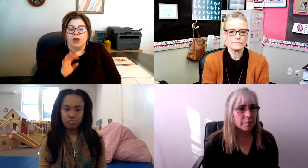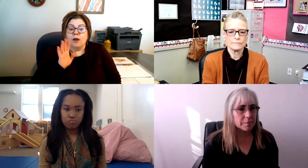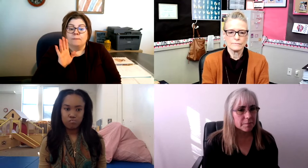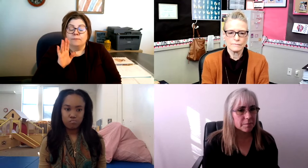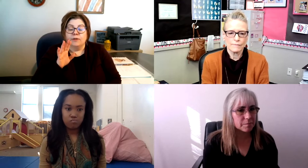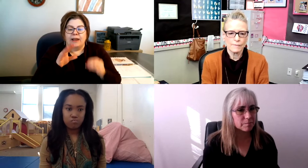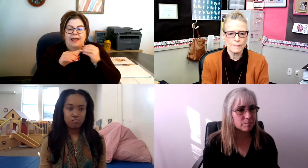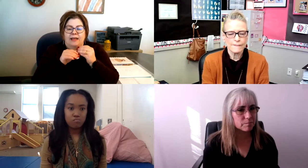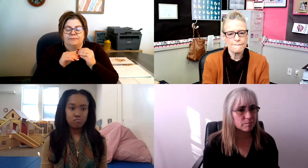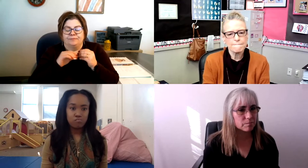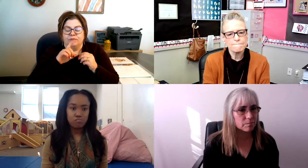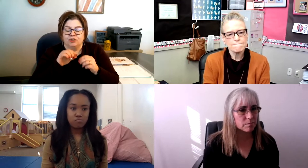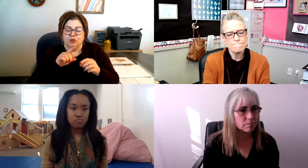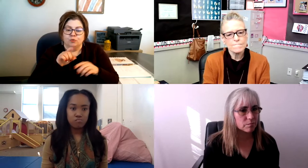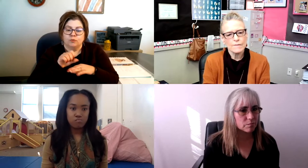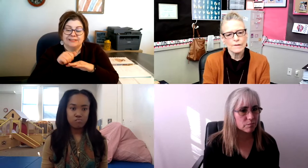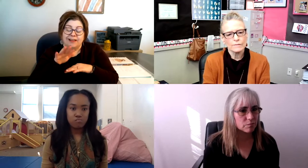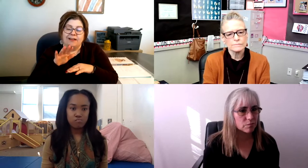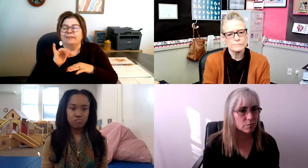you know, engage their child.